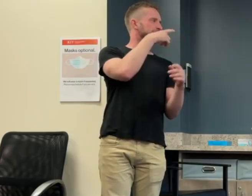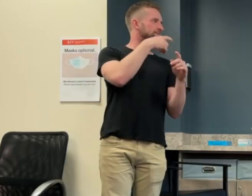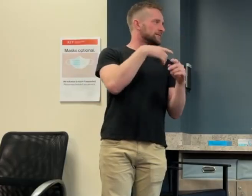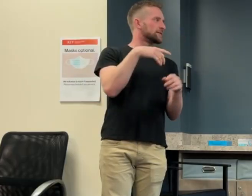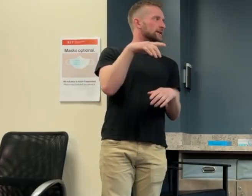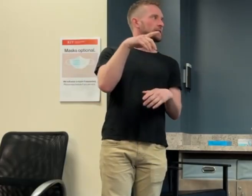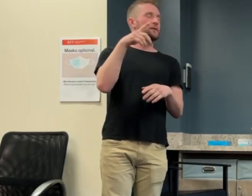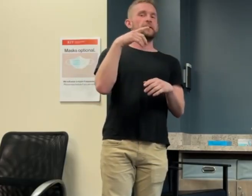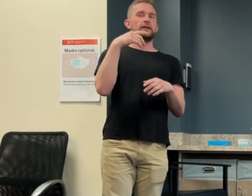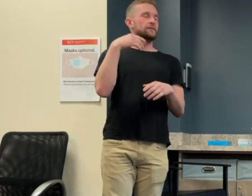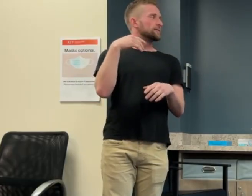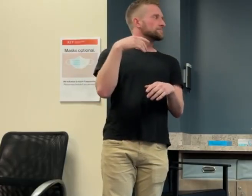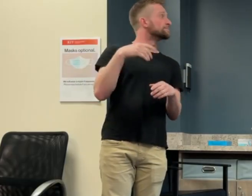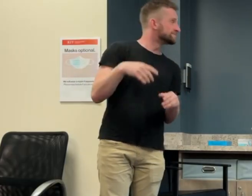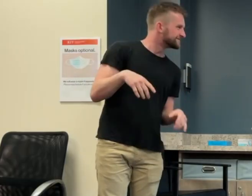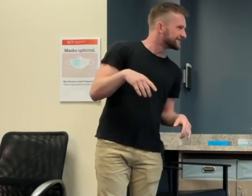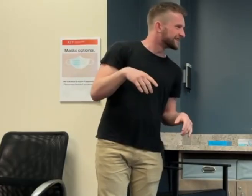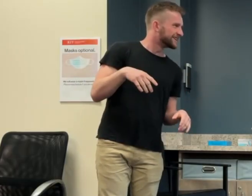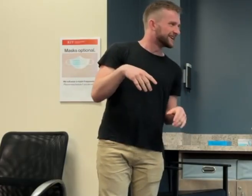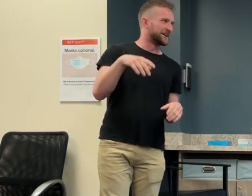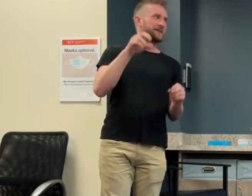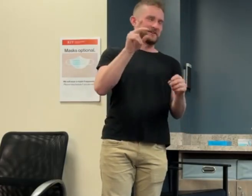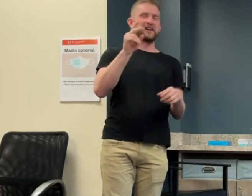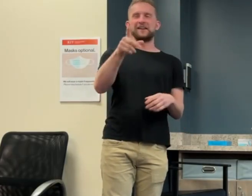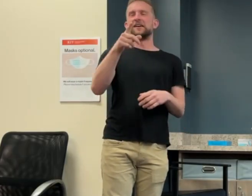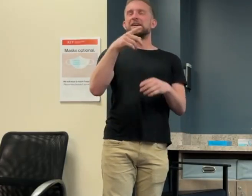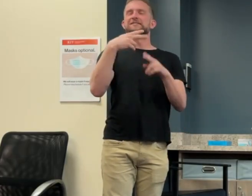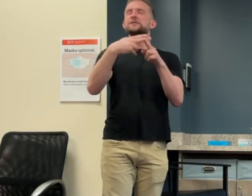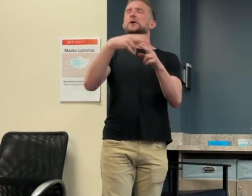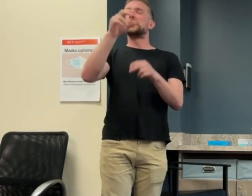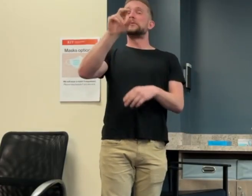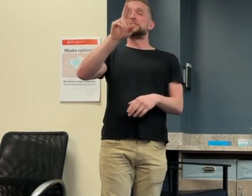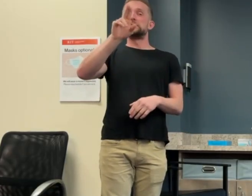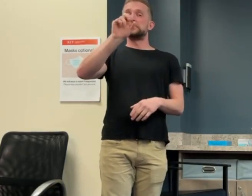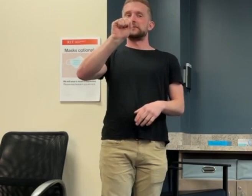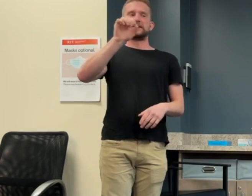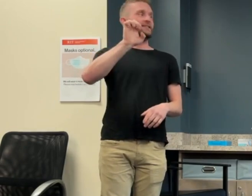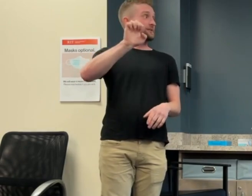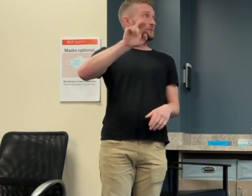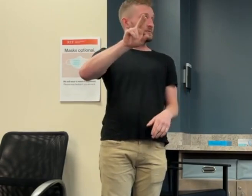Yeah, eustachian tube. Eustachian tube. It's